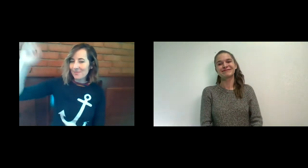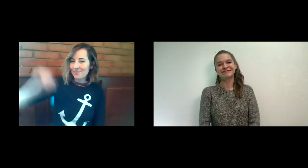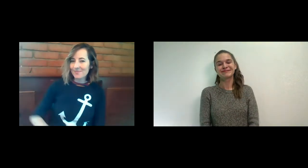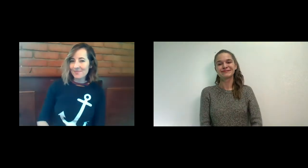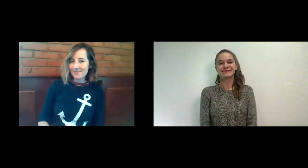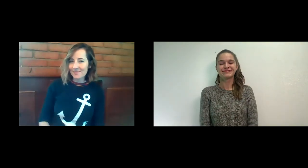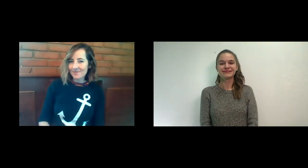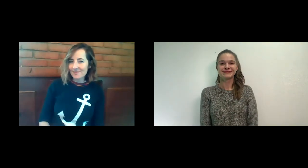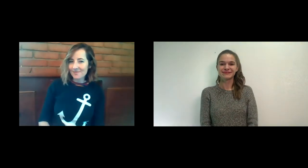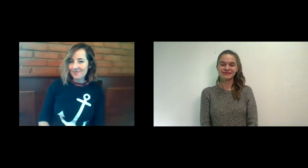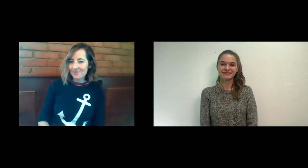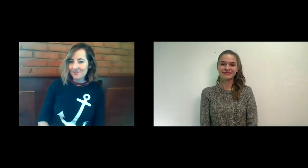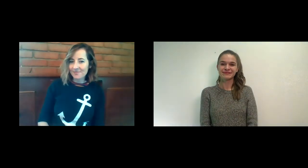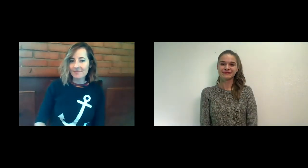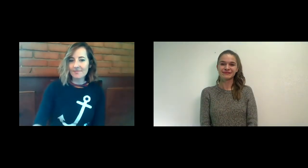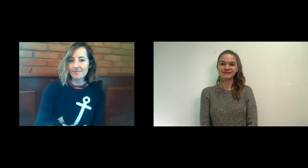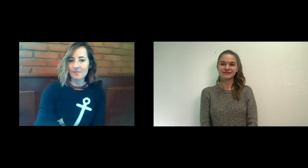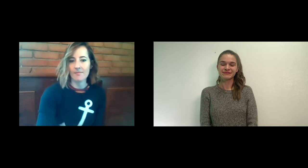hello.